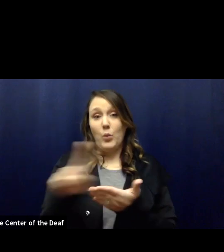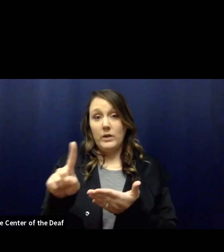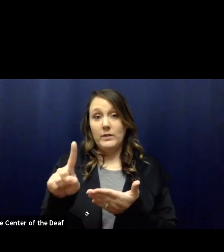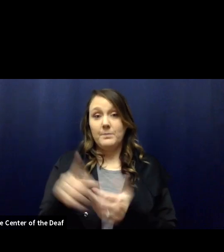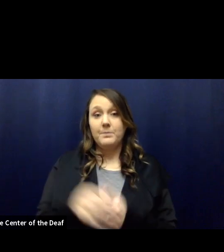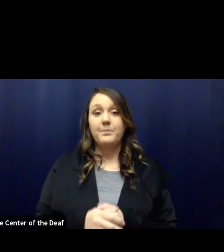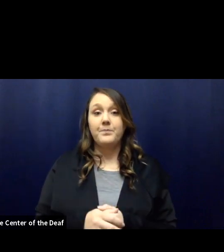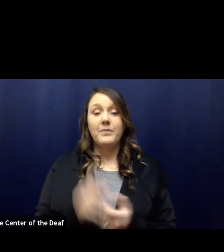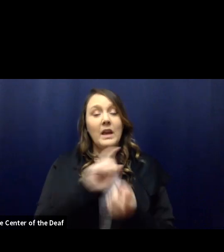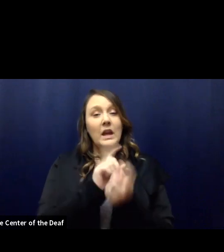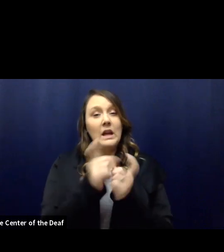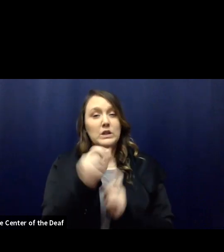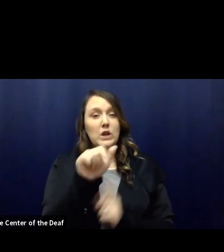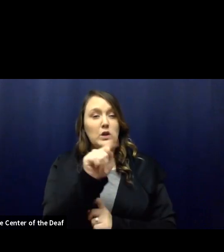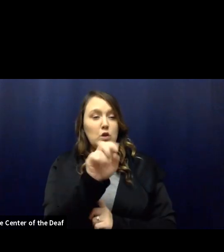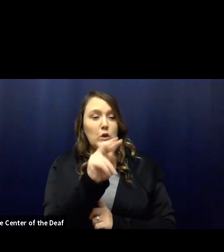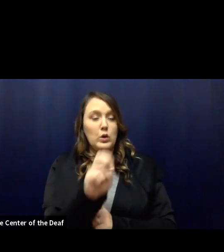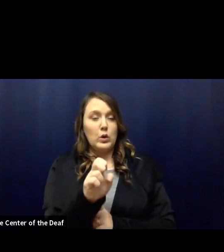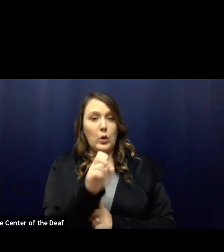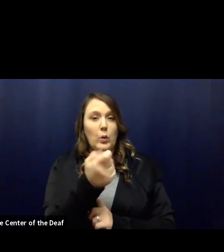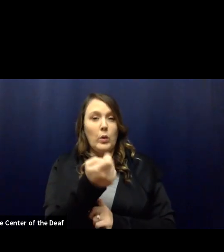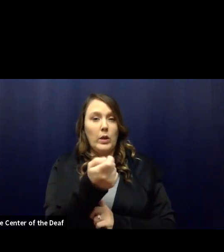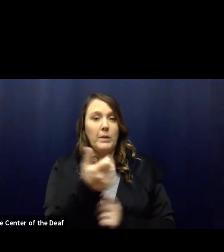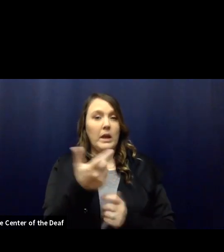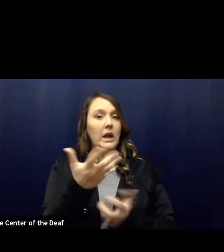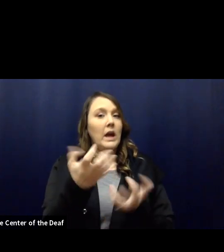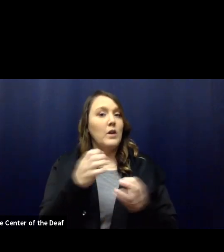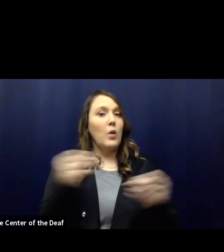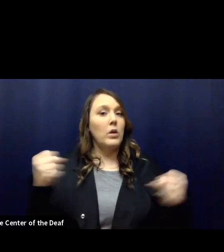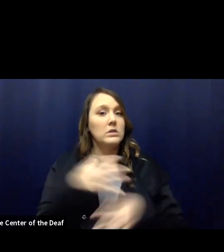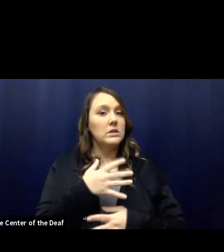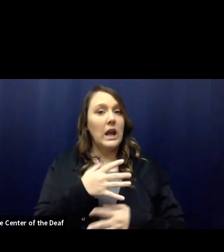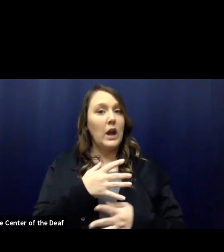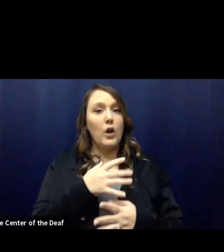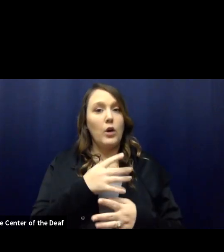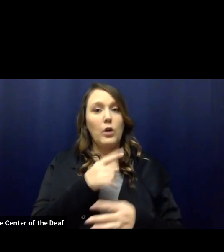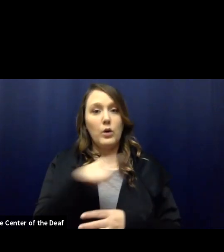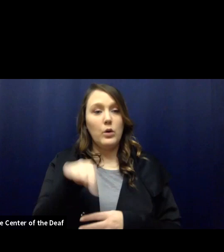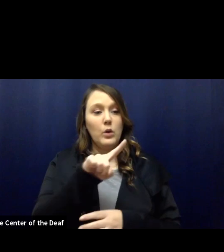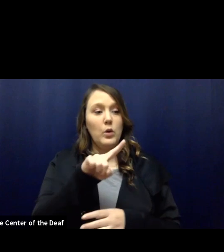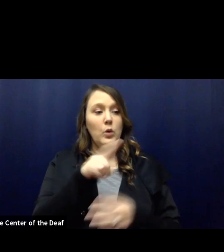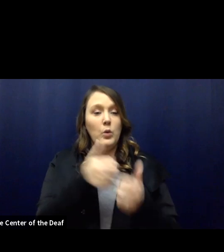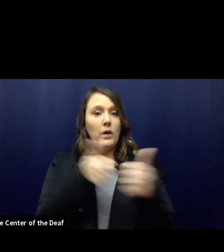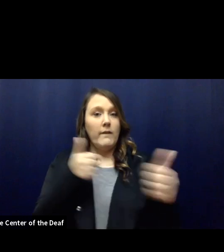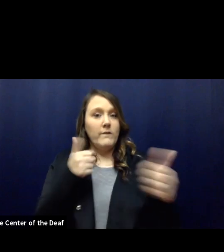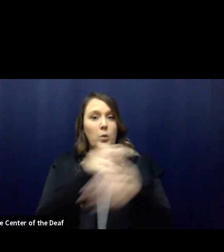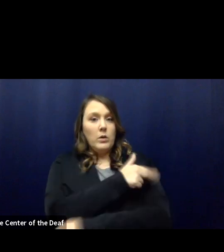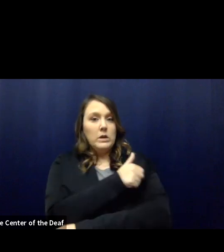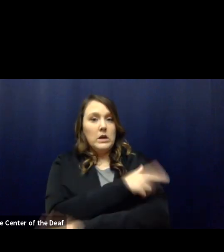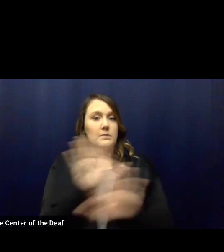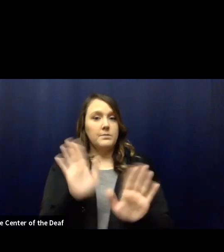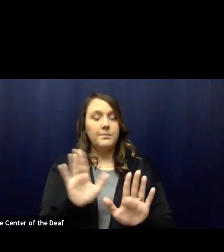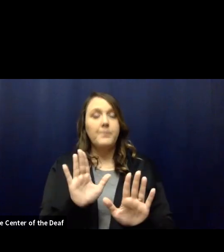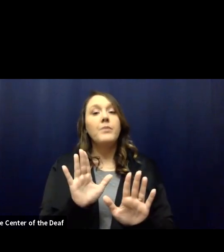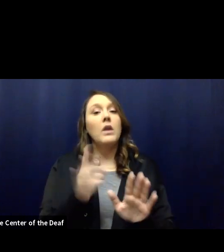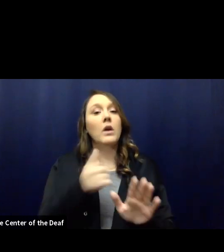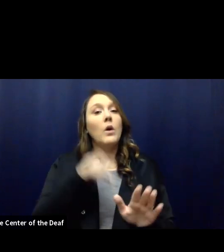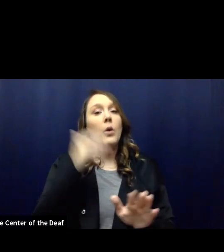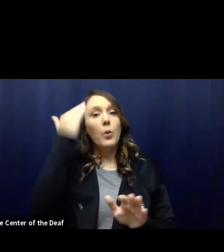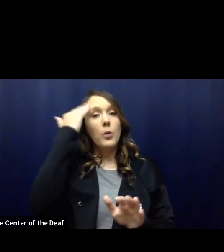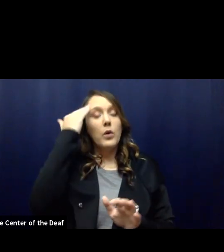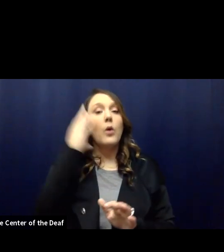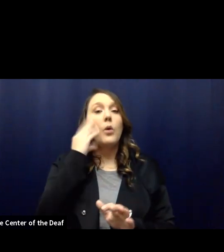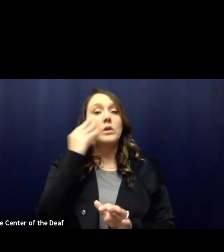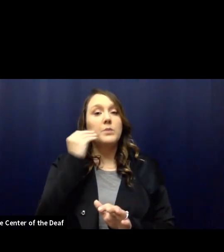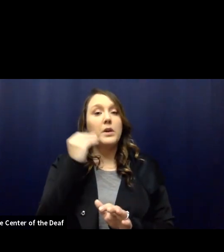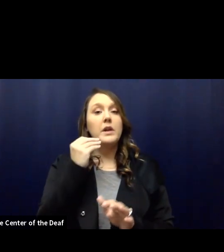Changing the tone just a little bit, I don't want to scare people away from the hospital systems. We know from our experience last time in dealing with the